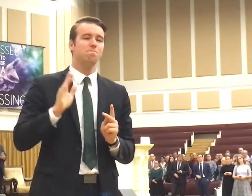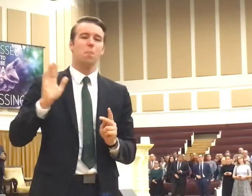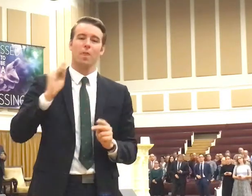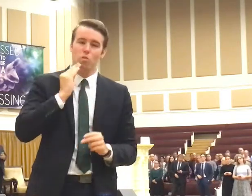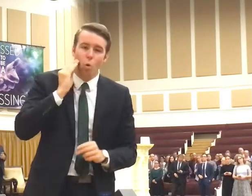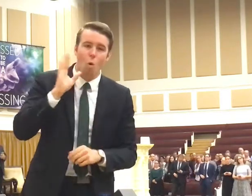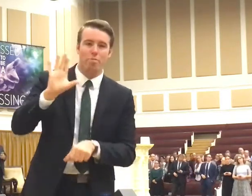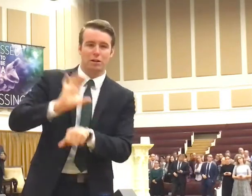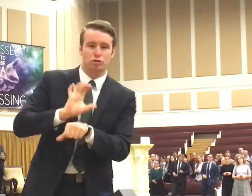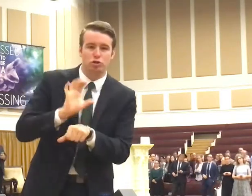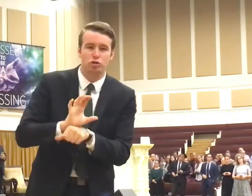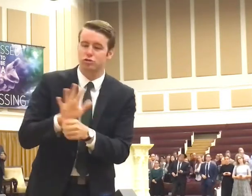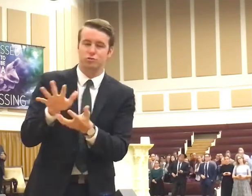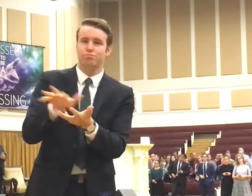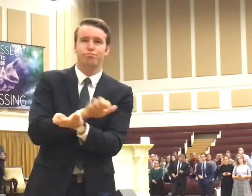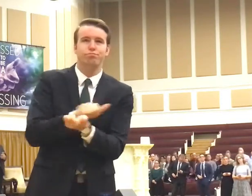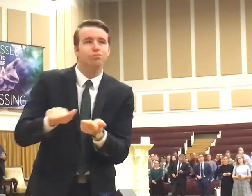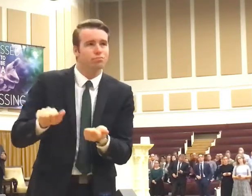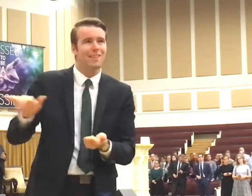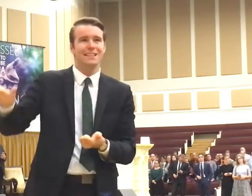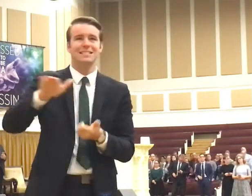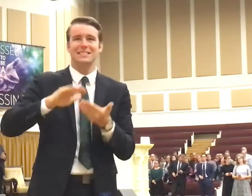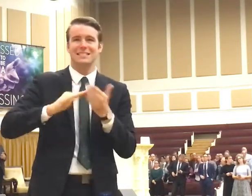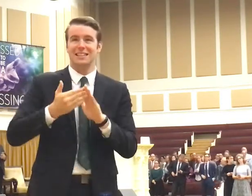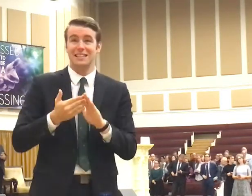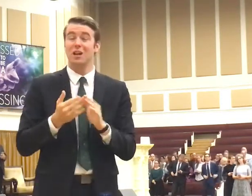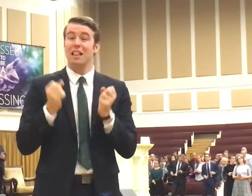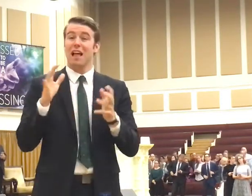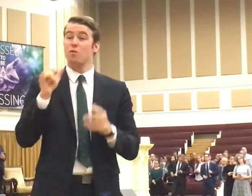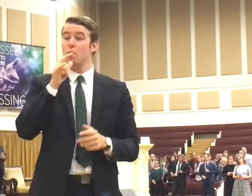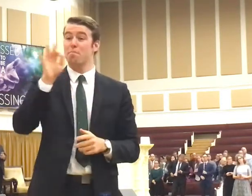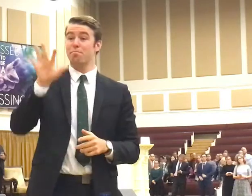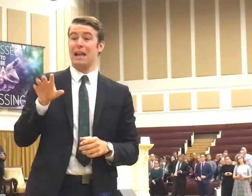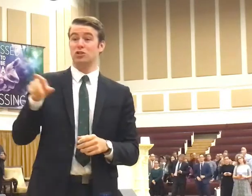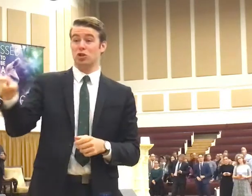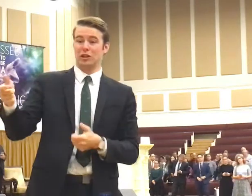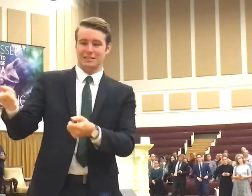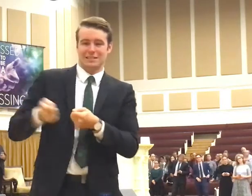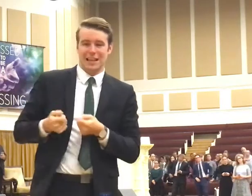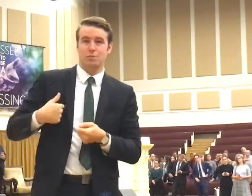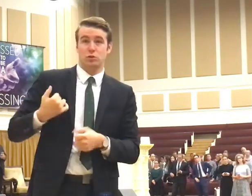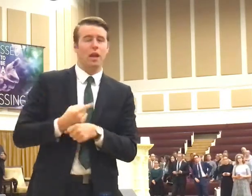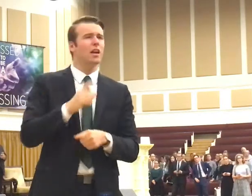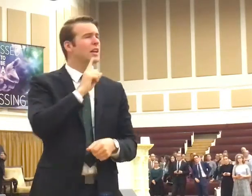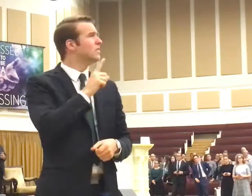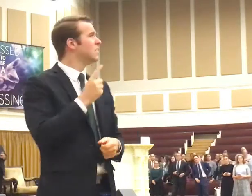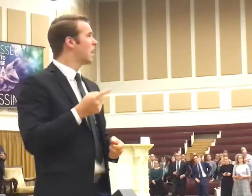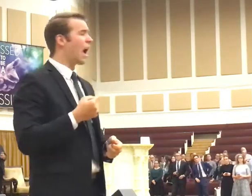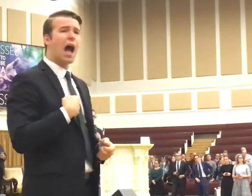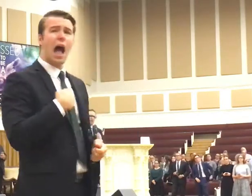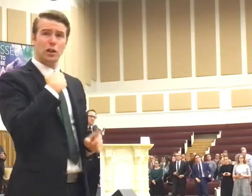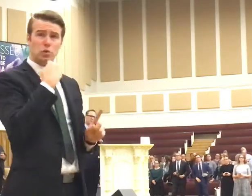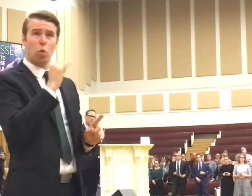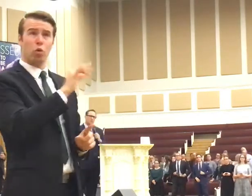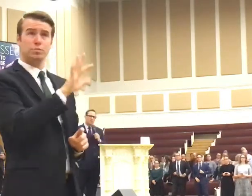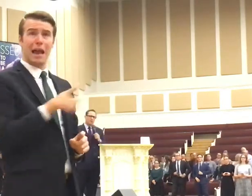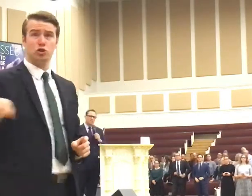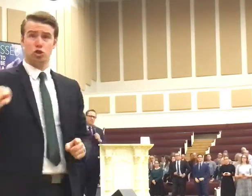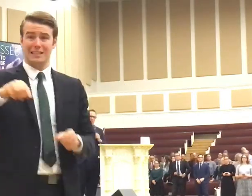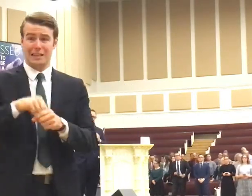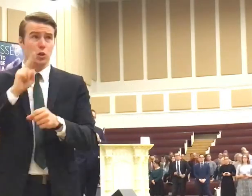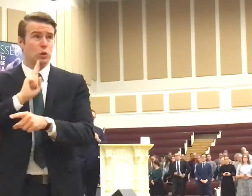their homes completely, it looks like. And a number of those pastors were texting me today. In fact, I told them we would pray. So why